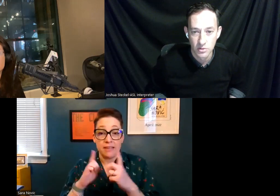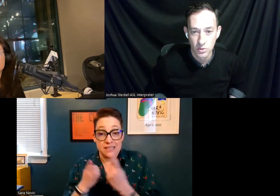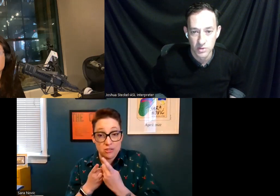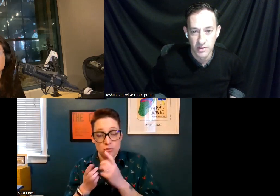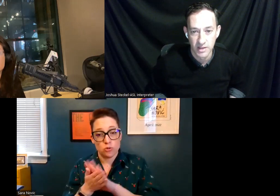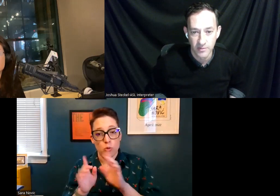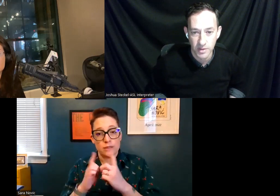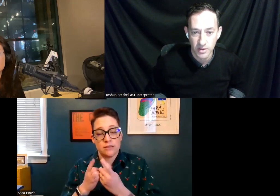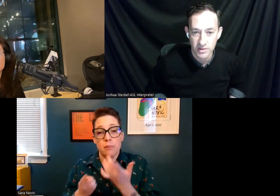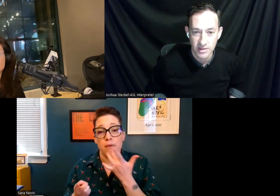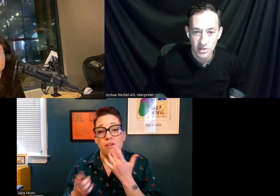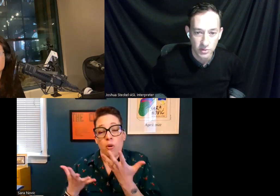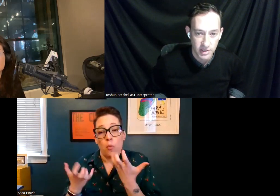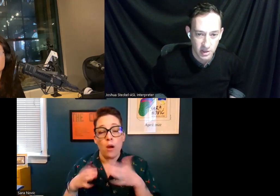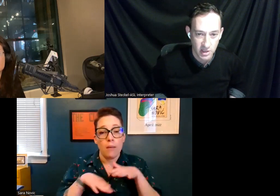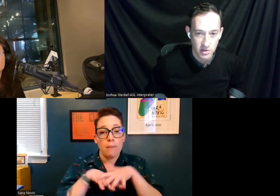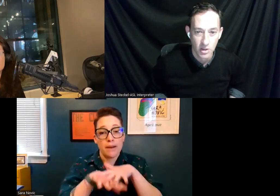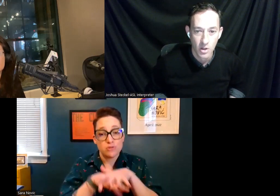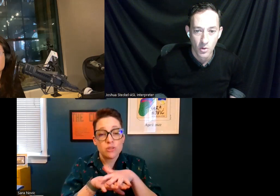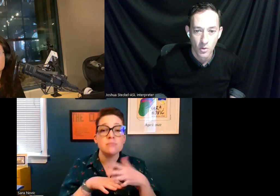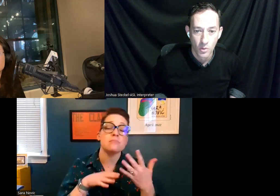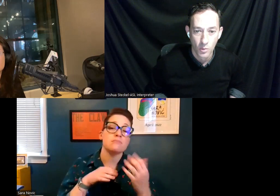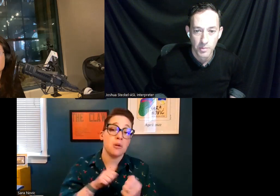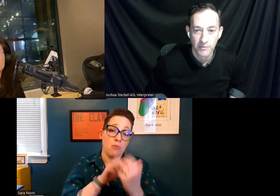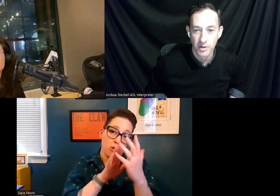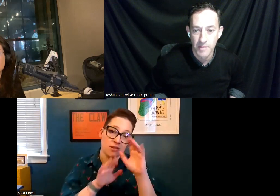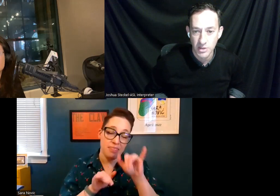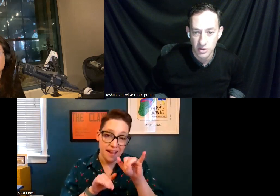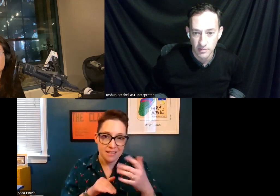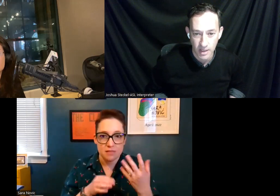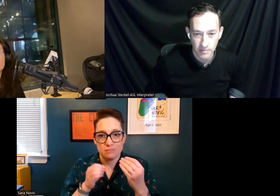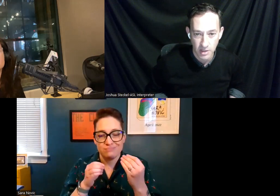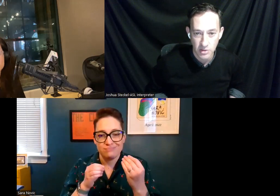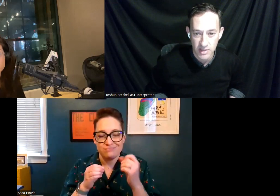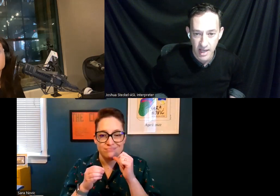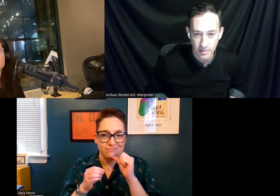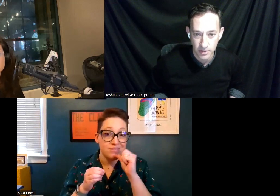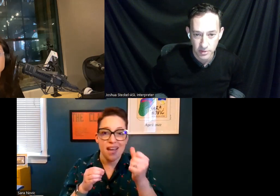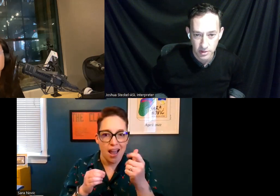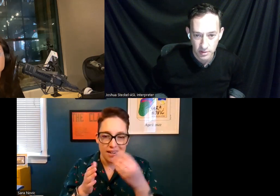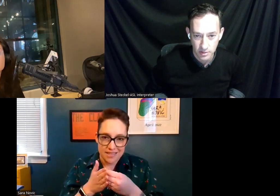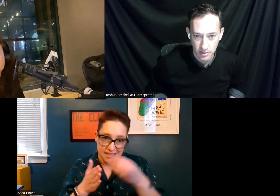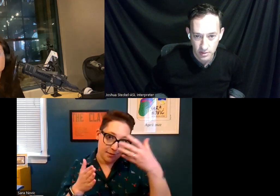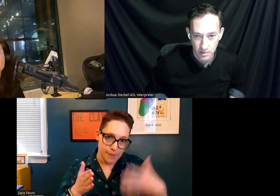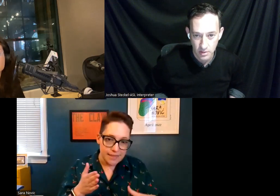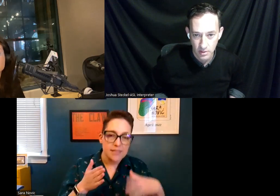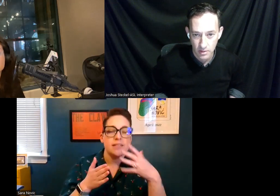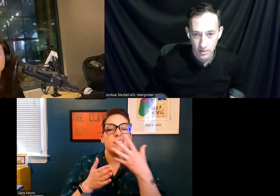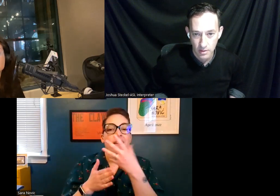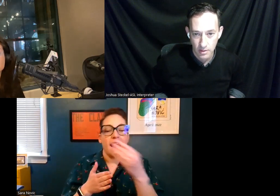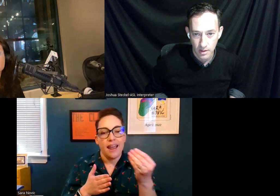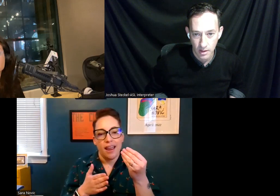to schools for the deaf because the school districts would prefer to mainstream them. and use that approach.